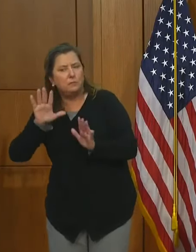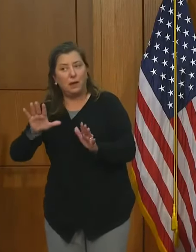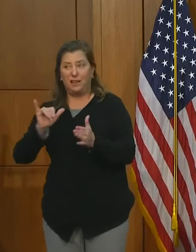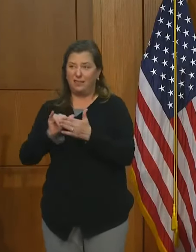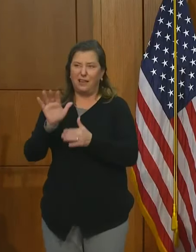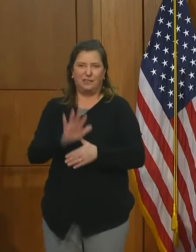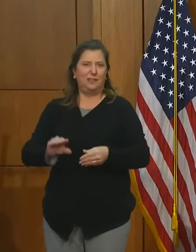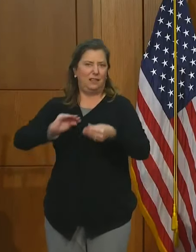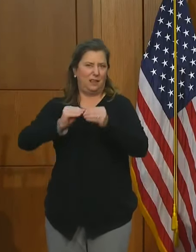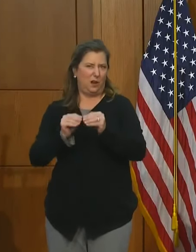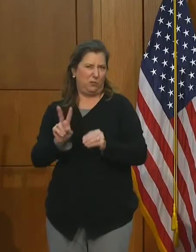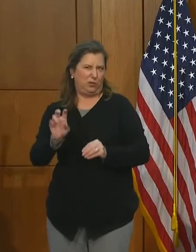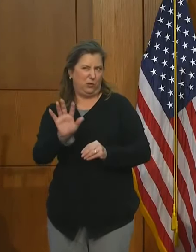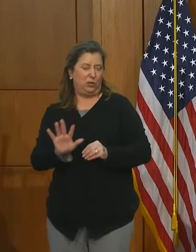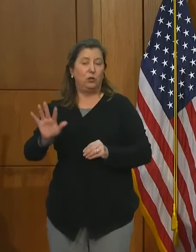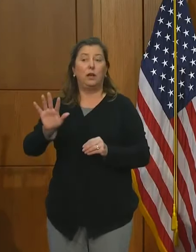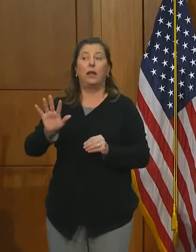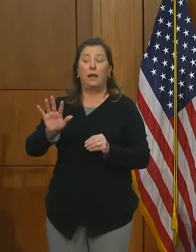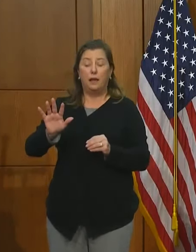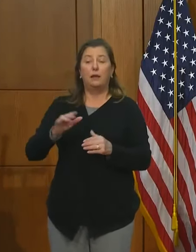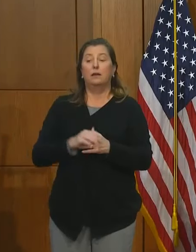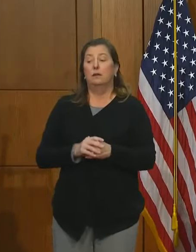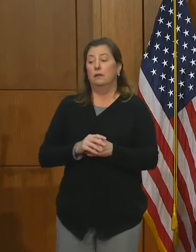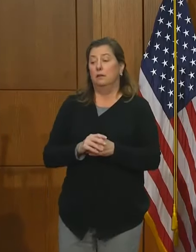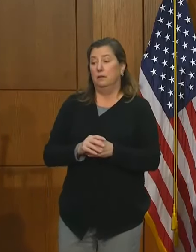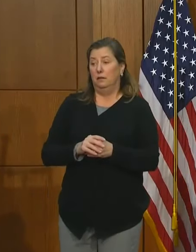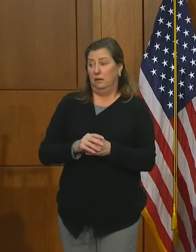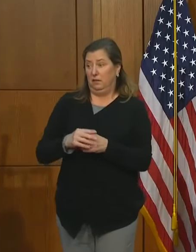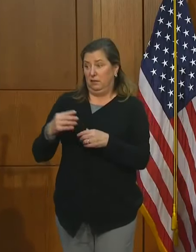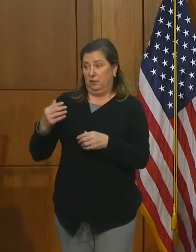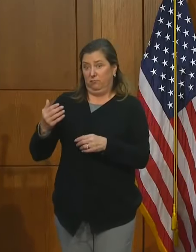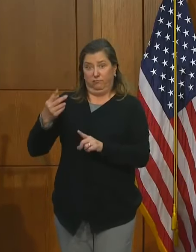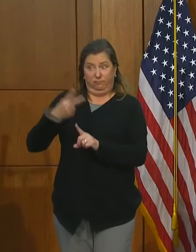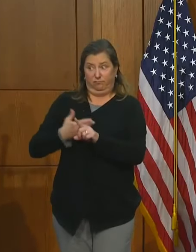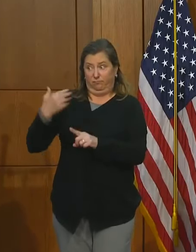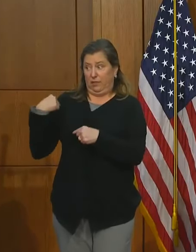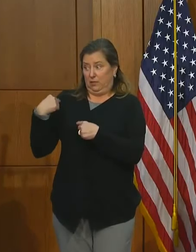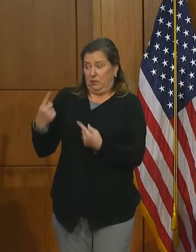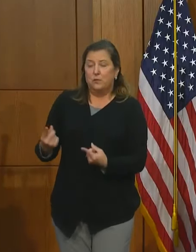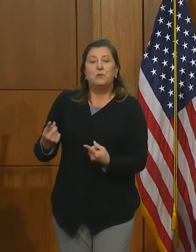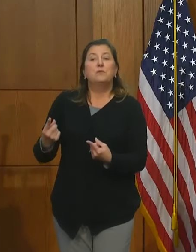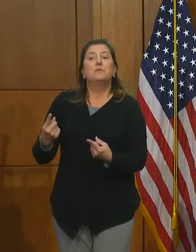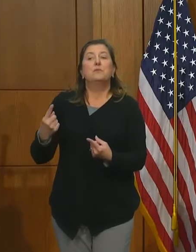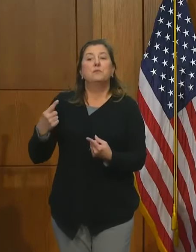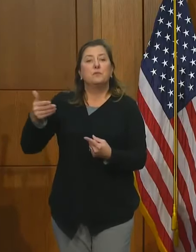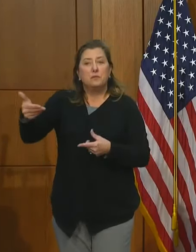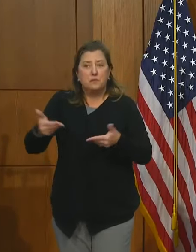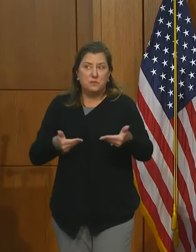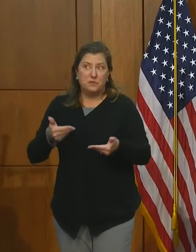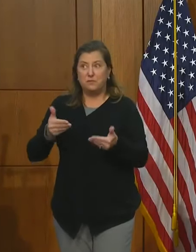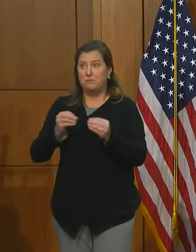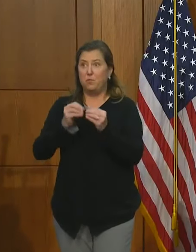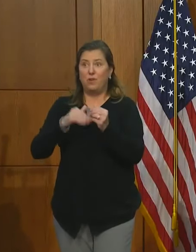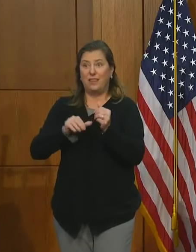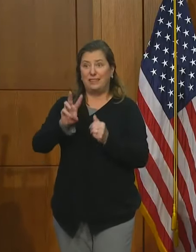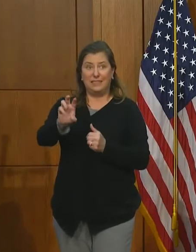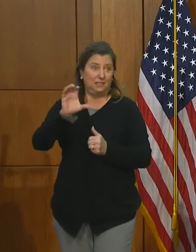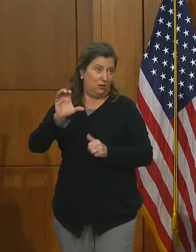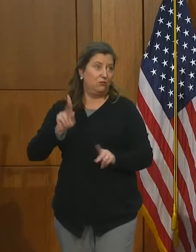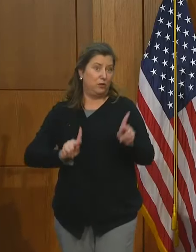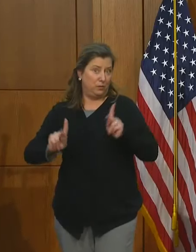the number. And actually, since the beginning of this, the department has staffed up to over